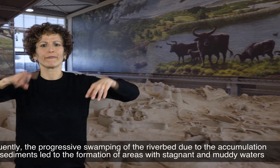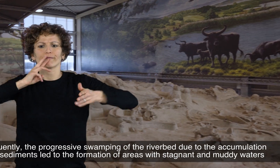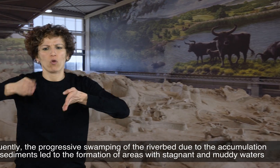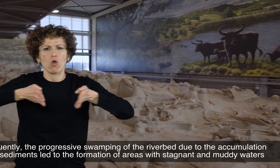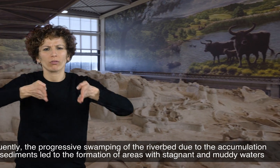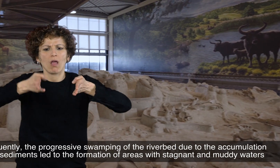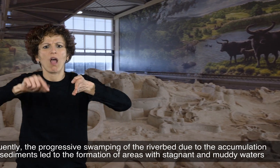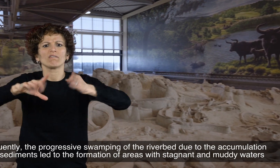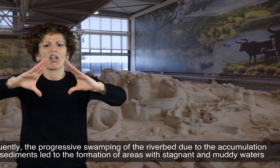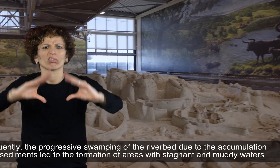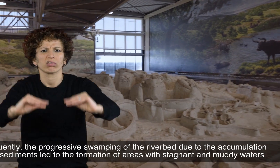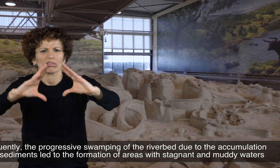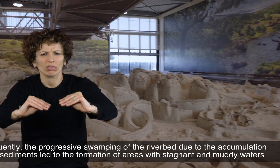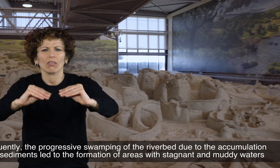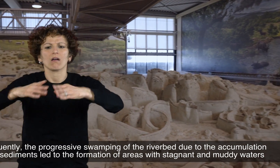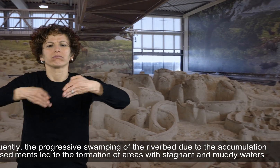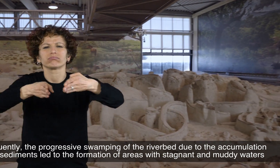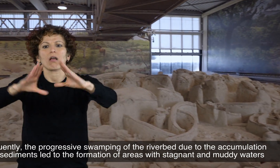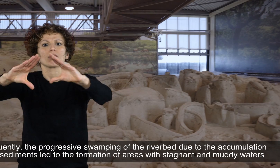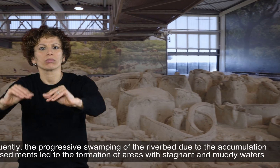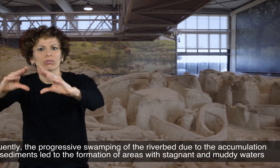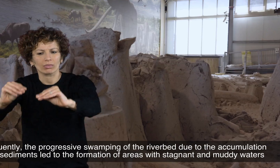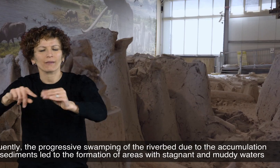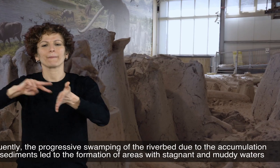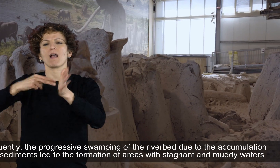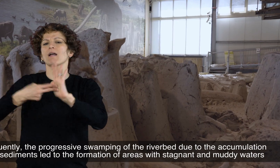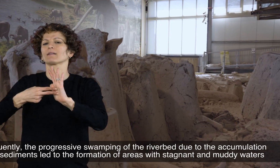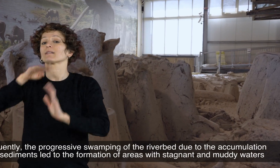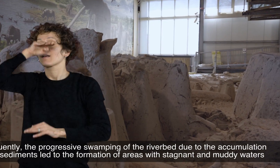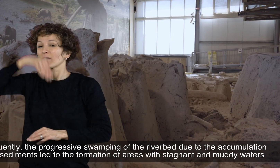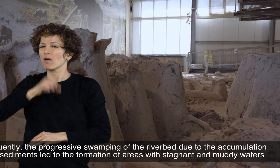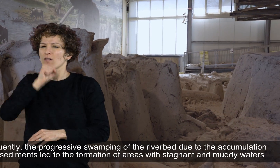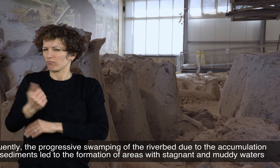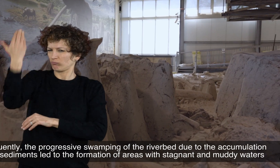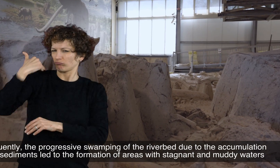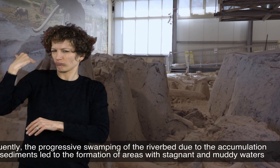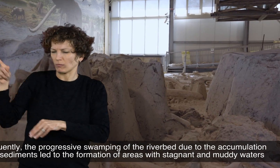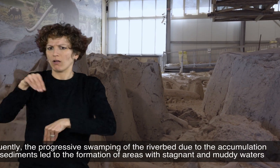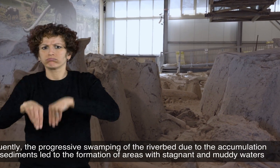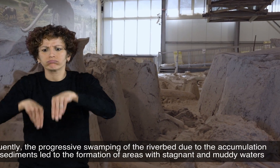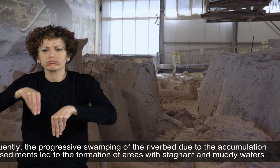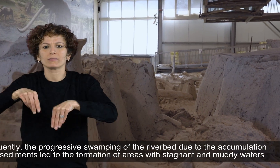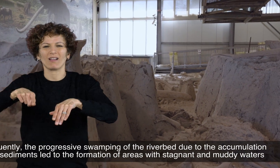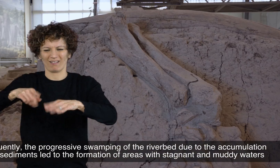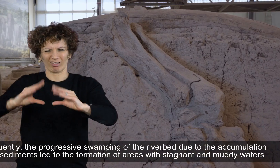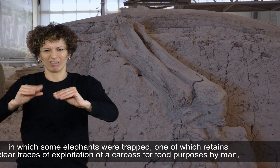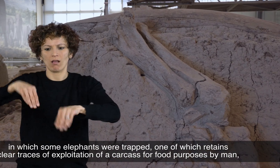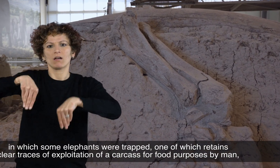riverbed due to the accumulation of river sediments led to the formation of areas with stagnant and muddy waters in which